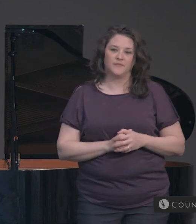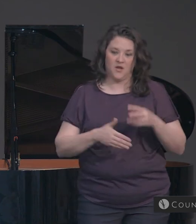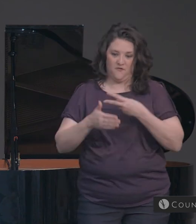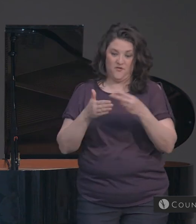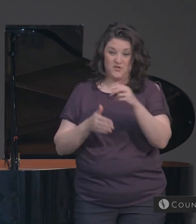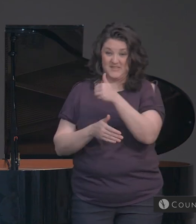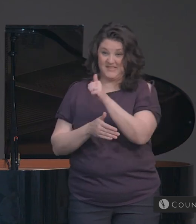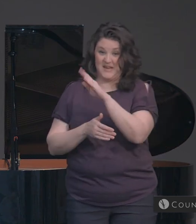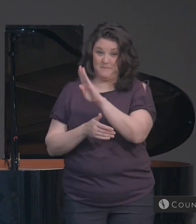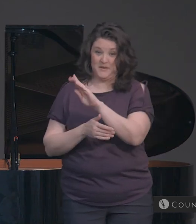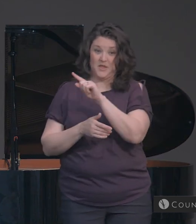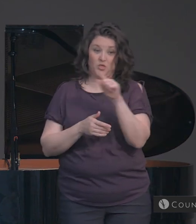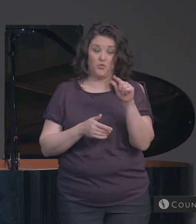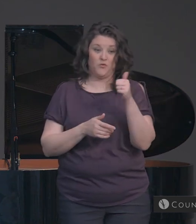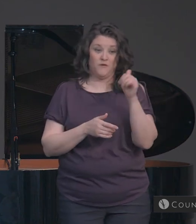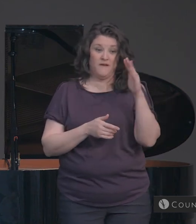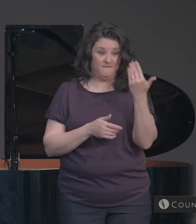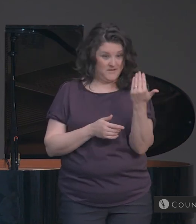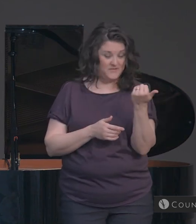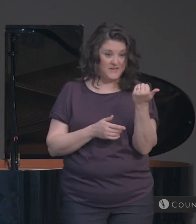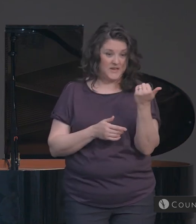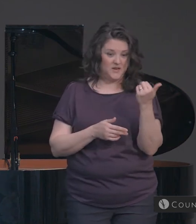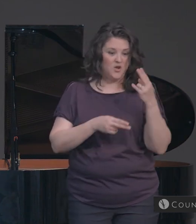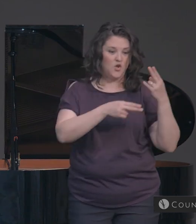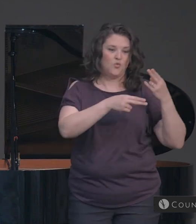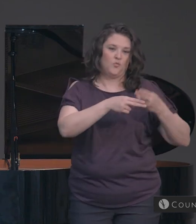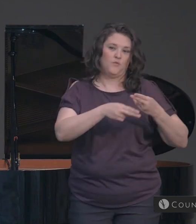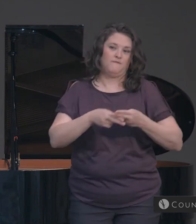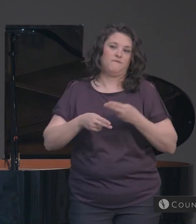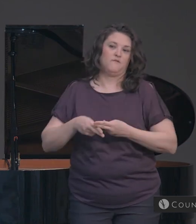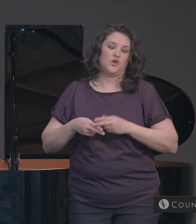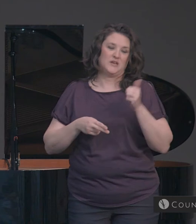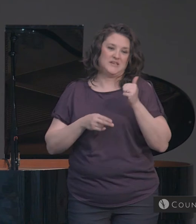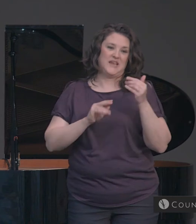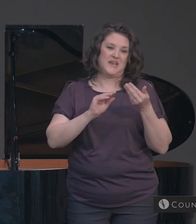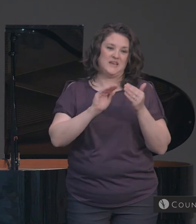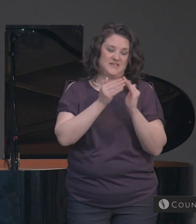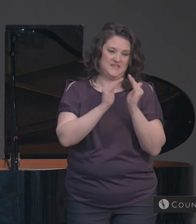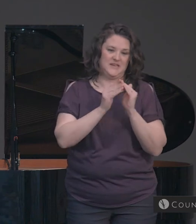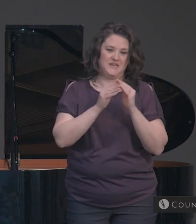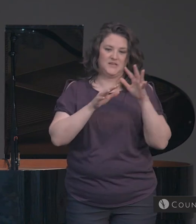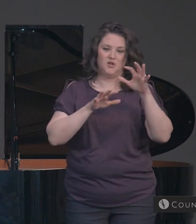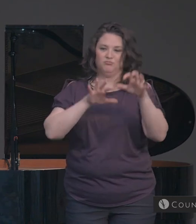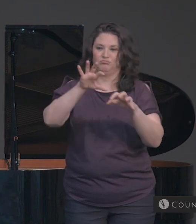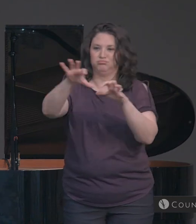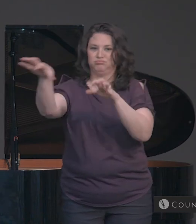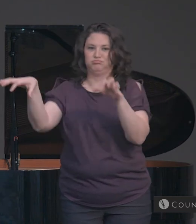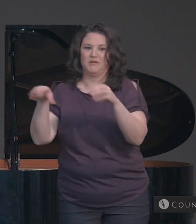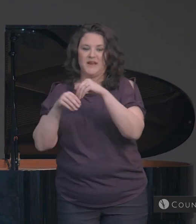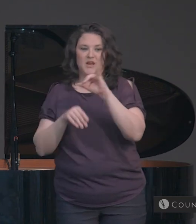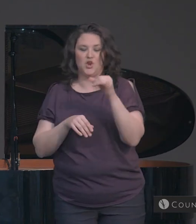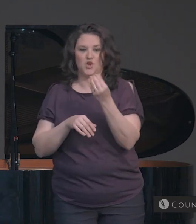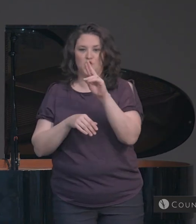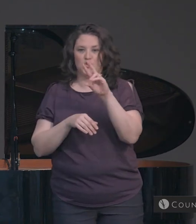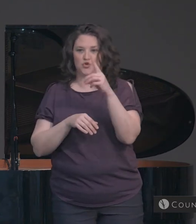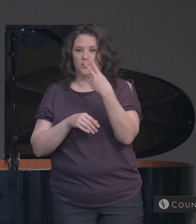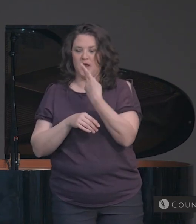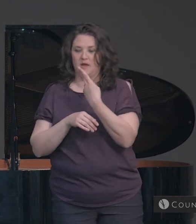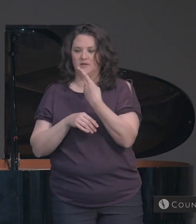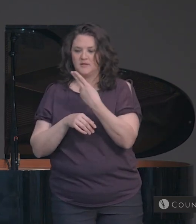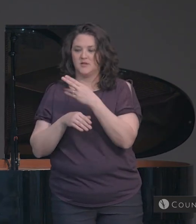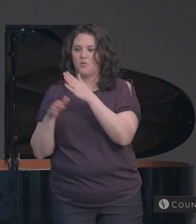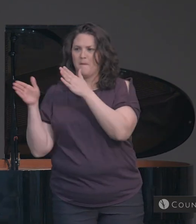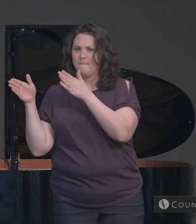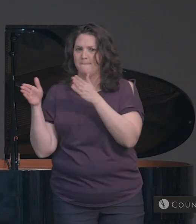Verses 10b through 15 refer to 10 cities on the outskirts of Judah. Again, our focus shifts away from the capital cities